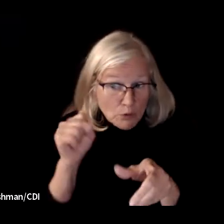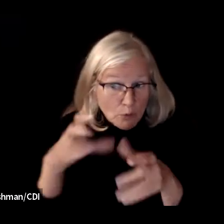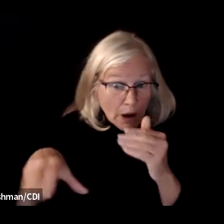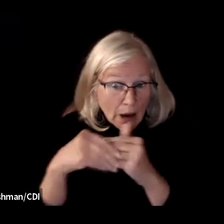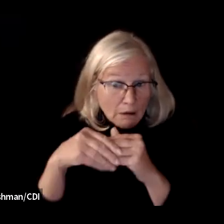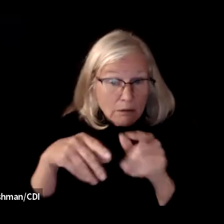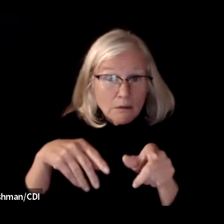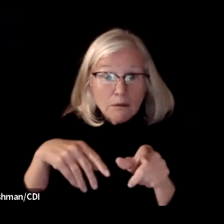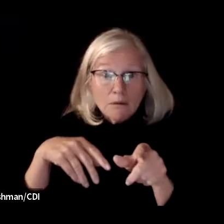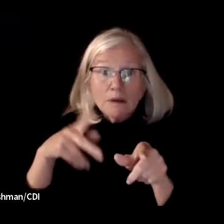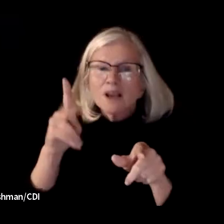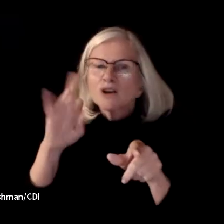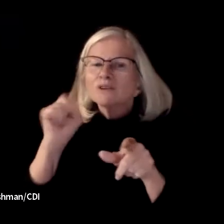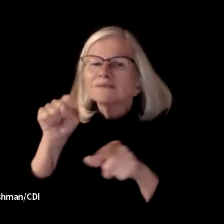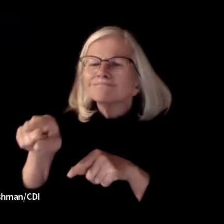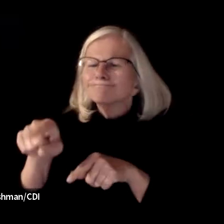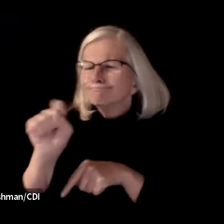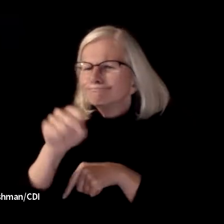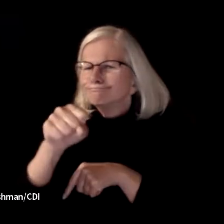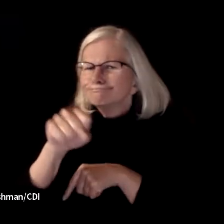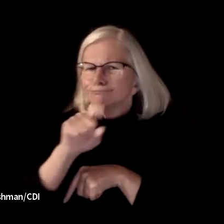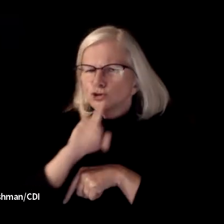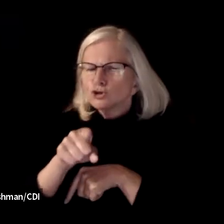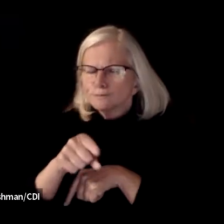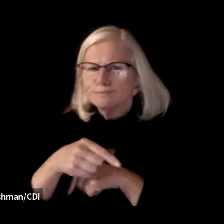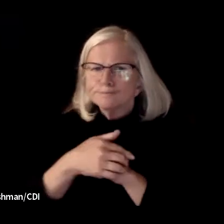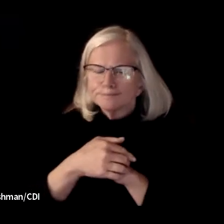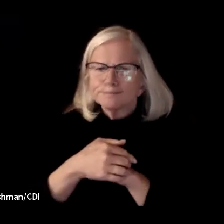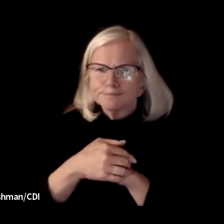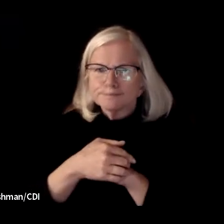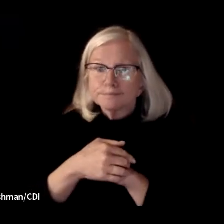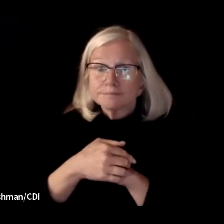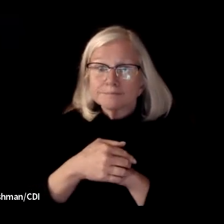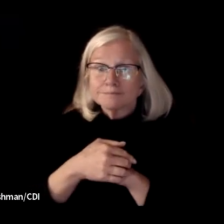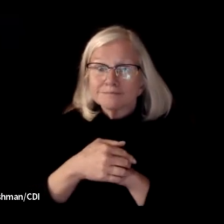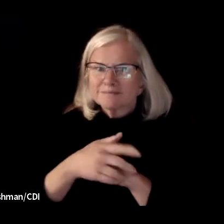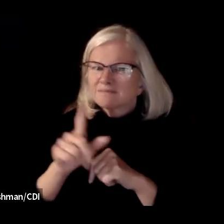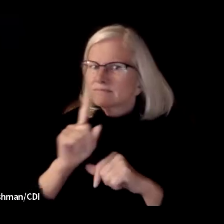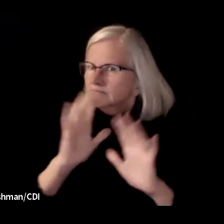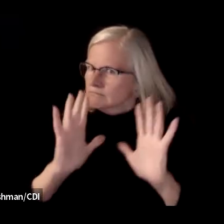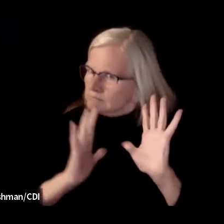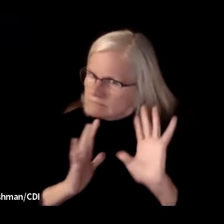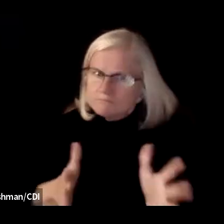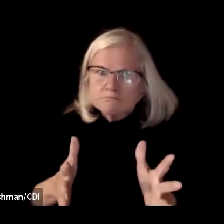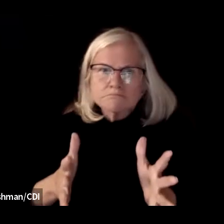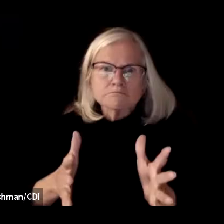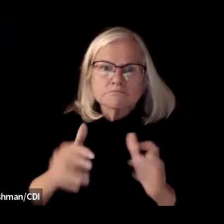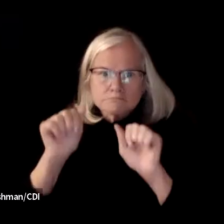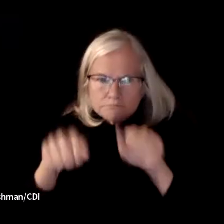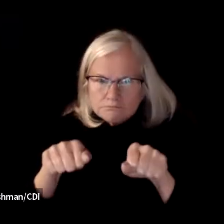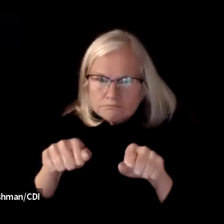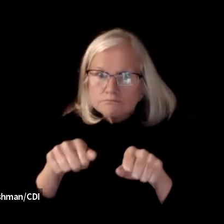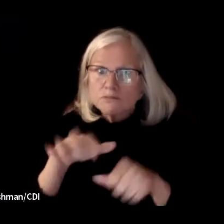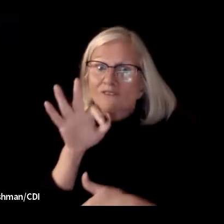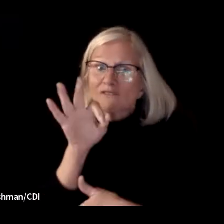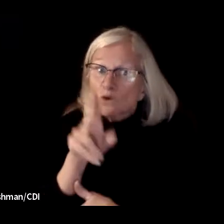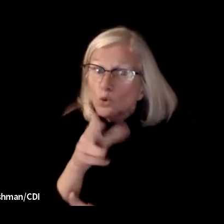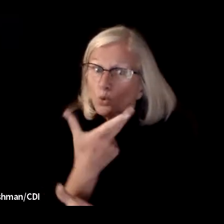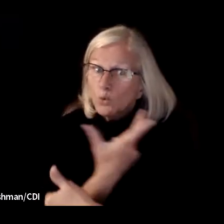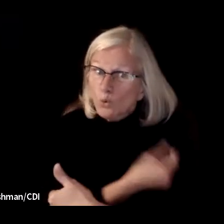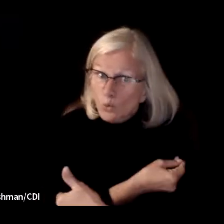Sure, Commissioner. Yes, it is just fine to receive an influenza vaccine and a COVID